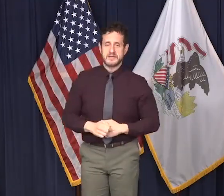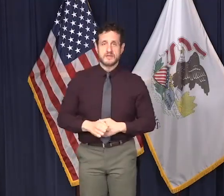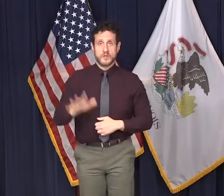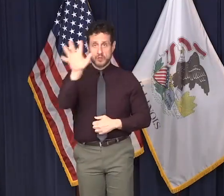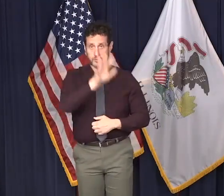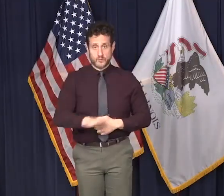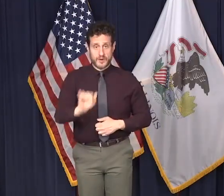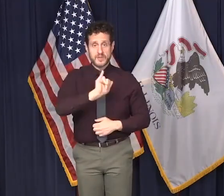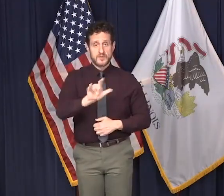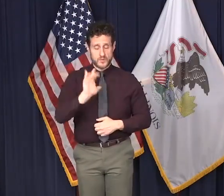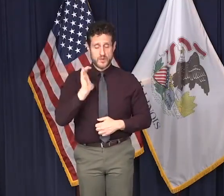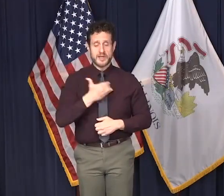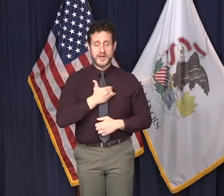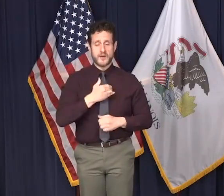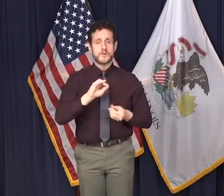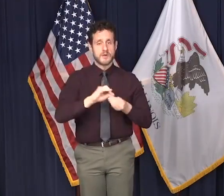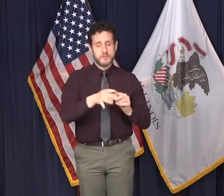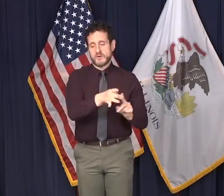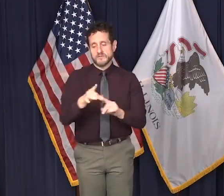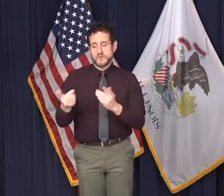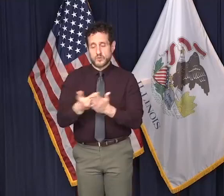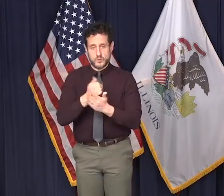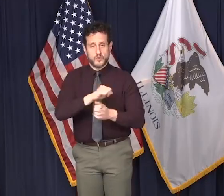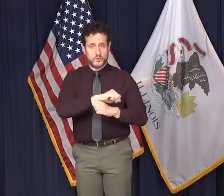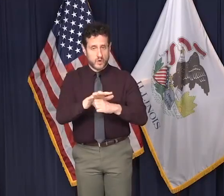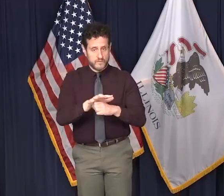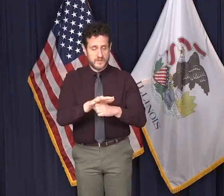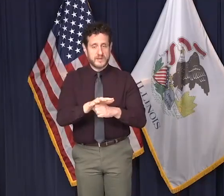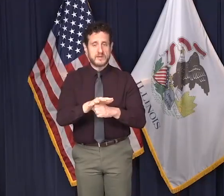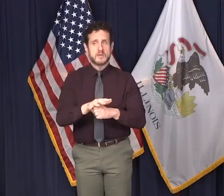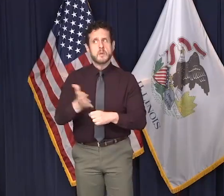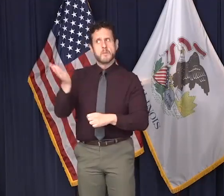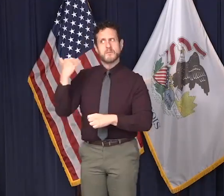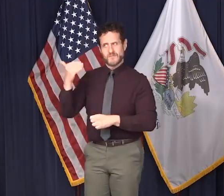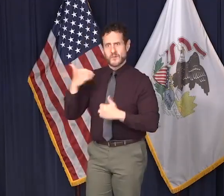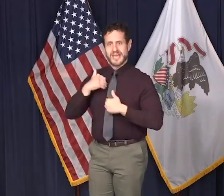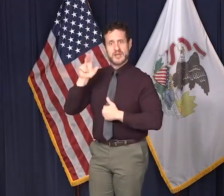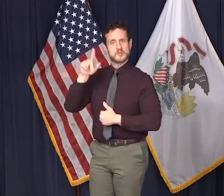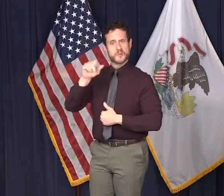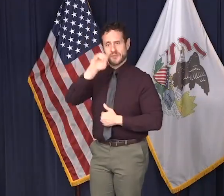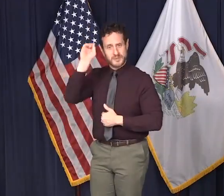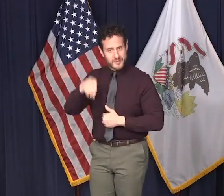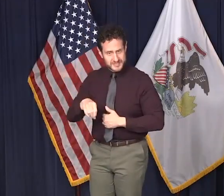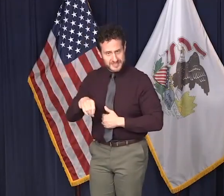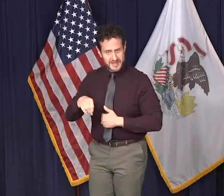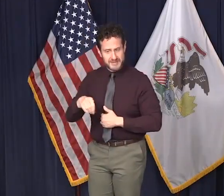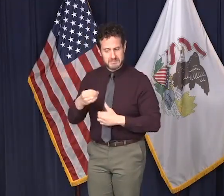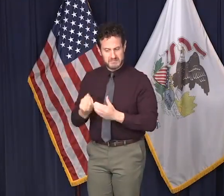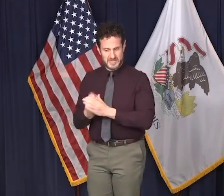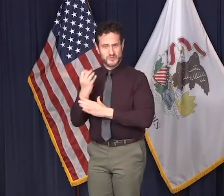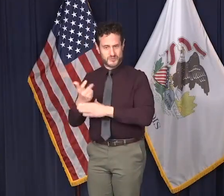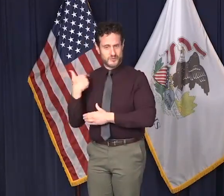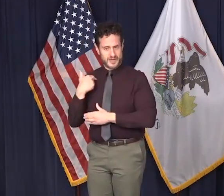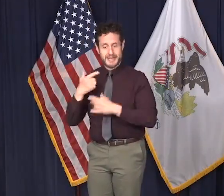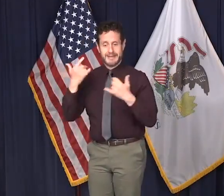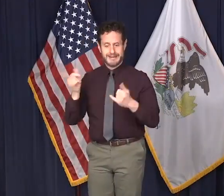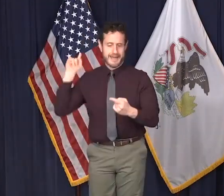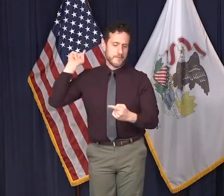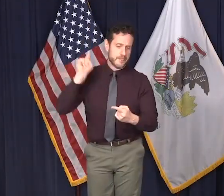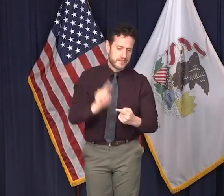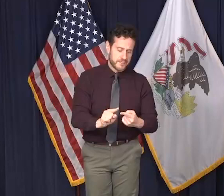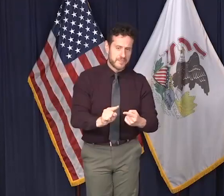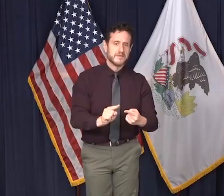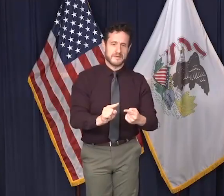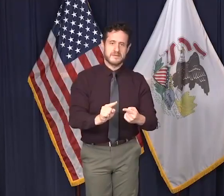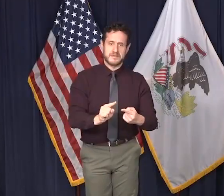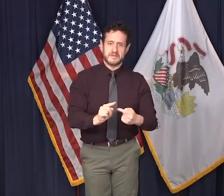to low single digits statewide from a high of 23% in early spring. If that number